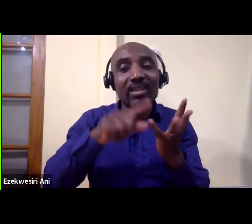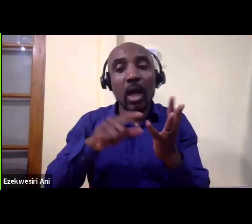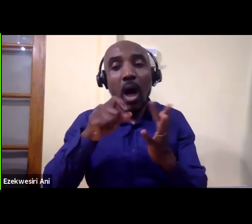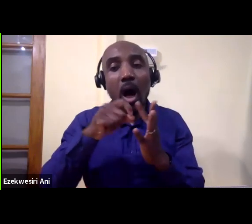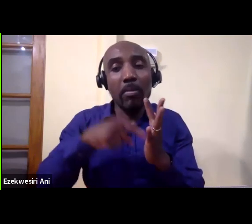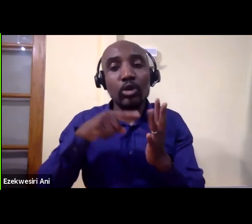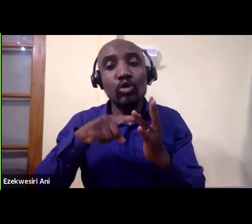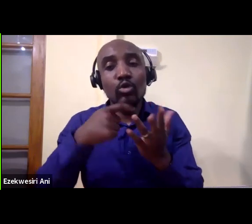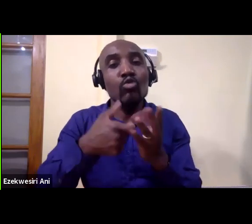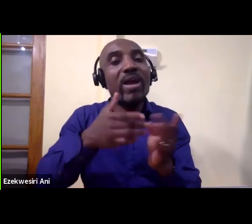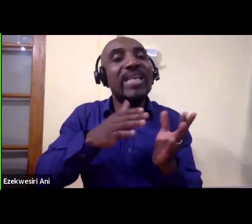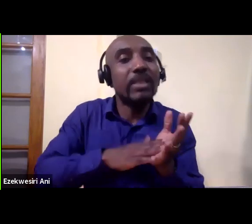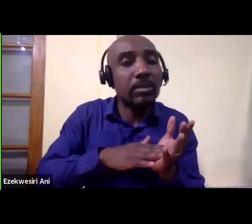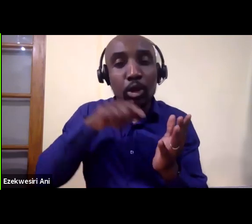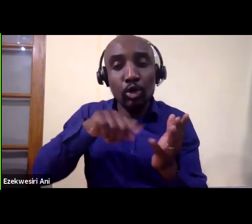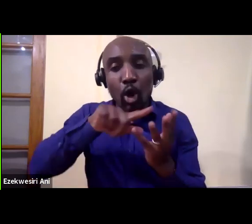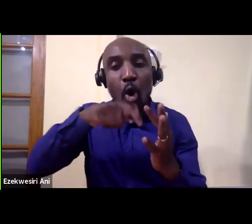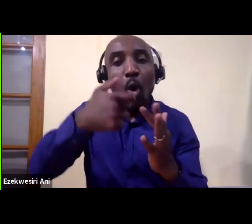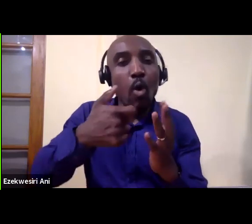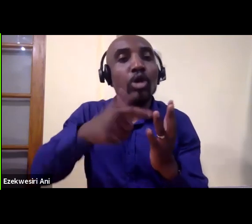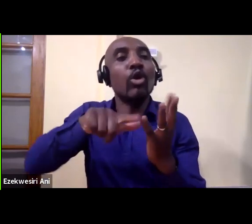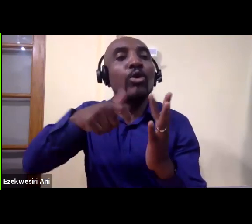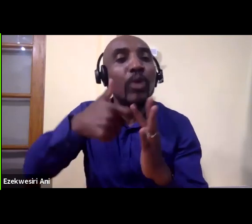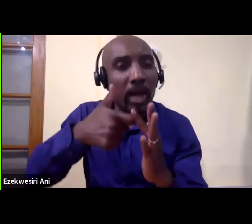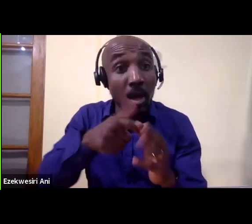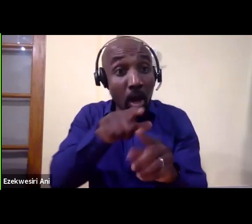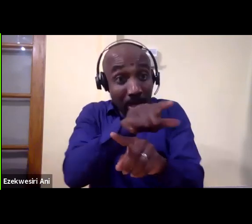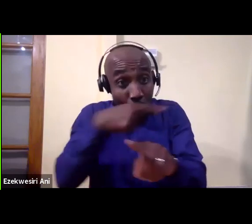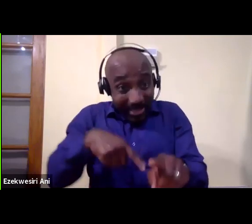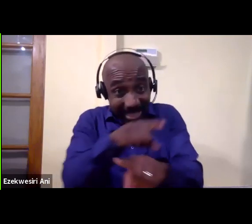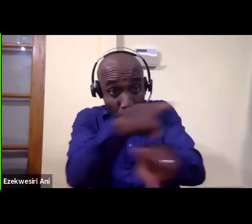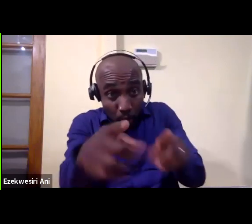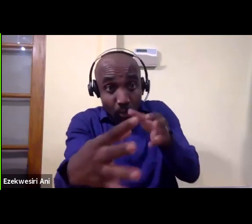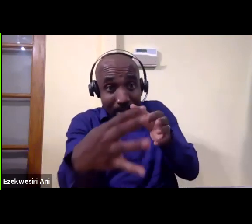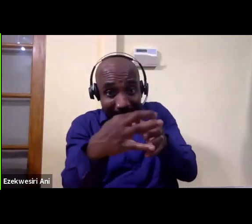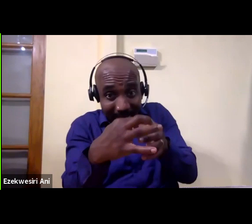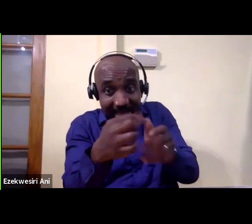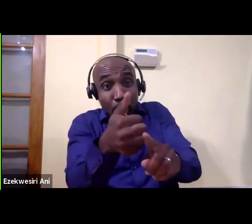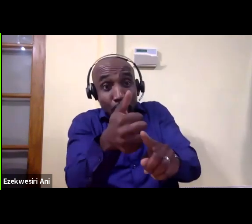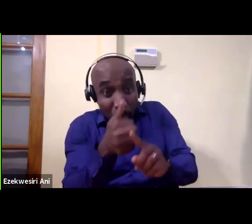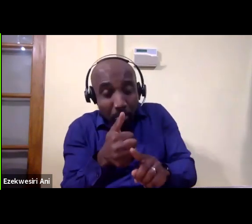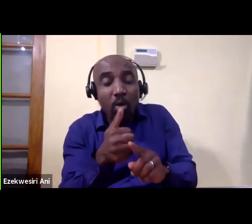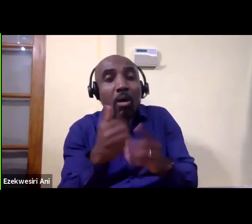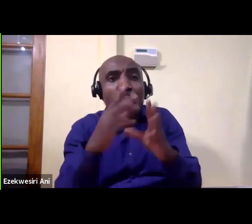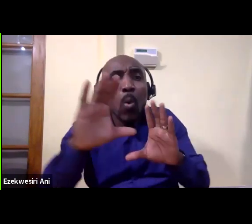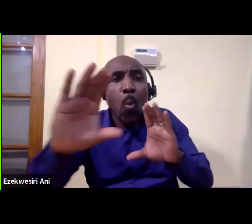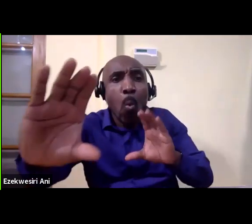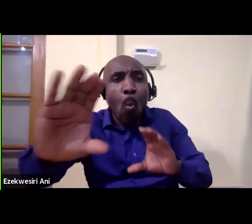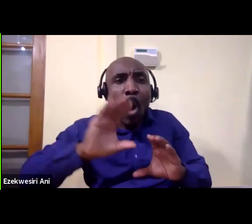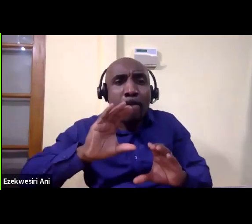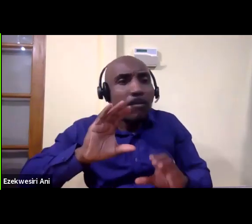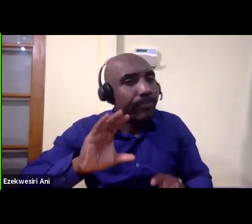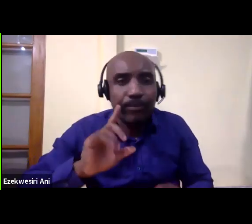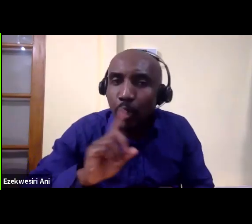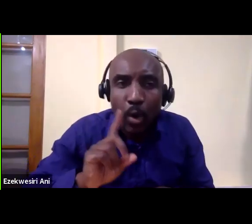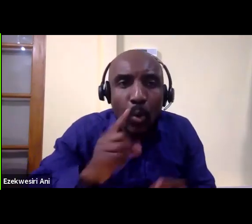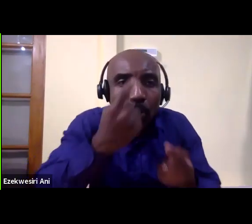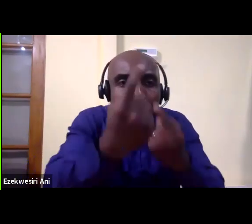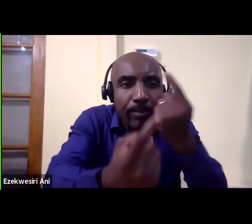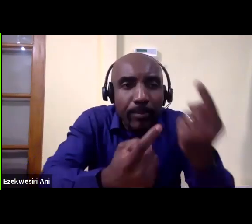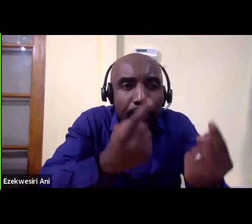got people, and we don't need lots of really big donations. What we want is small donations